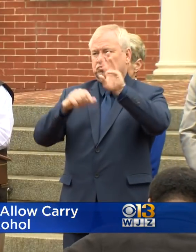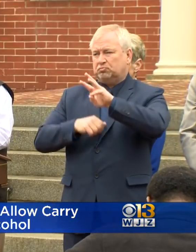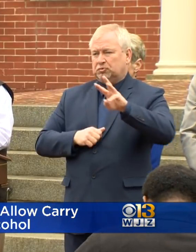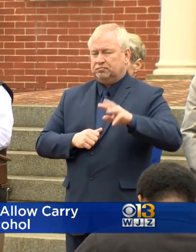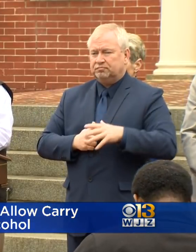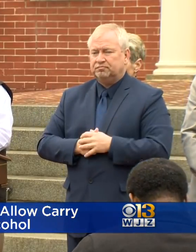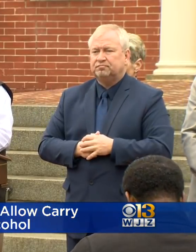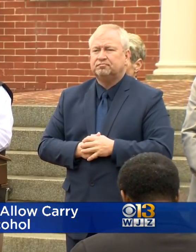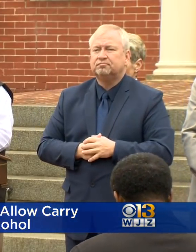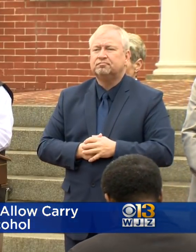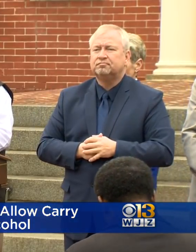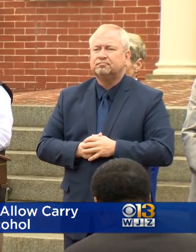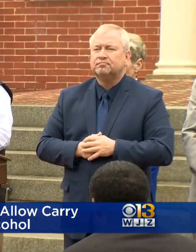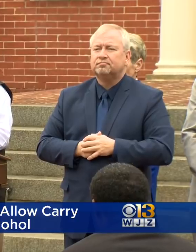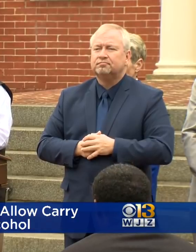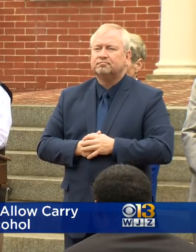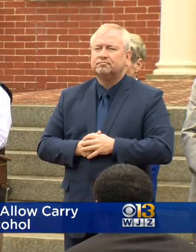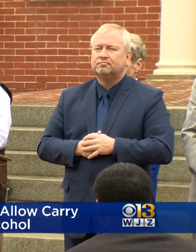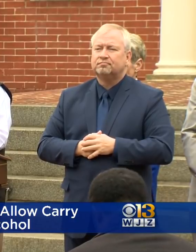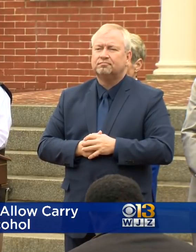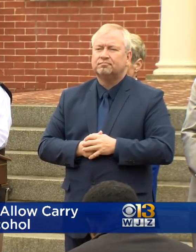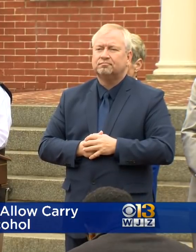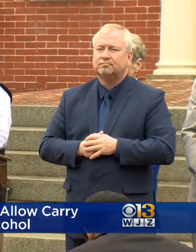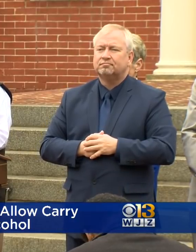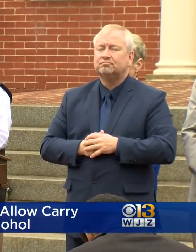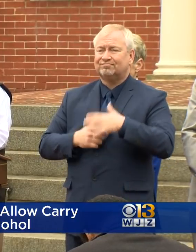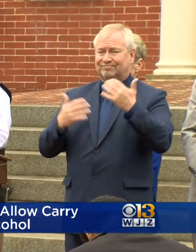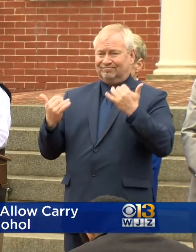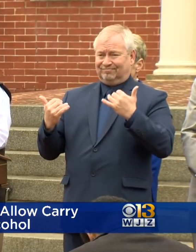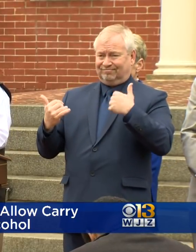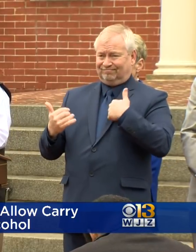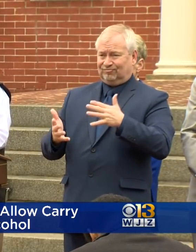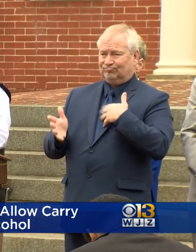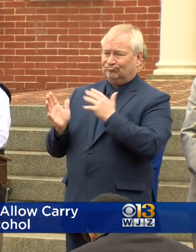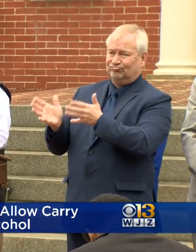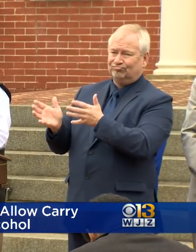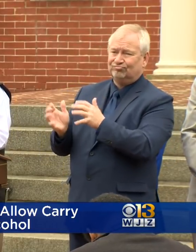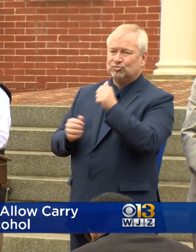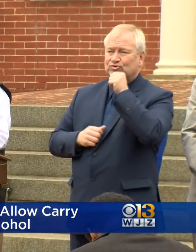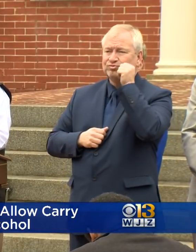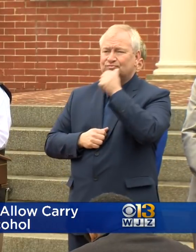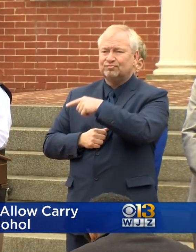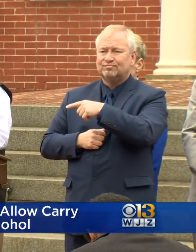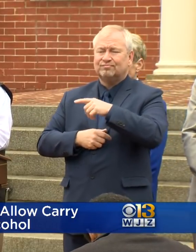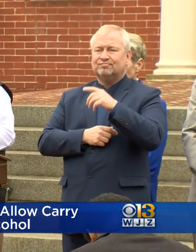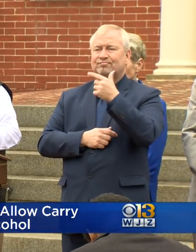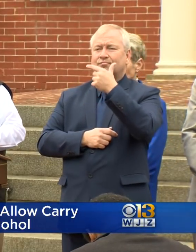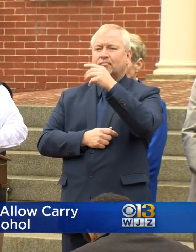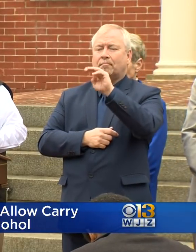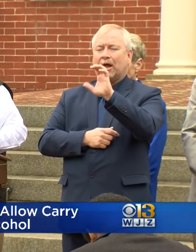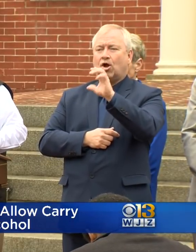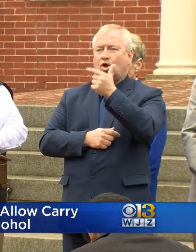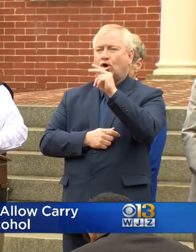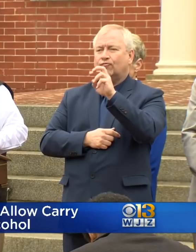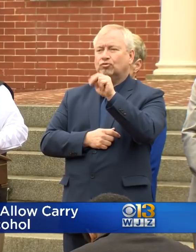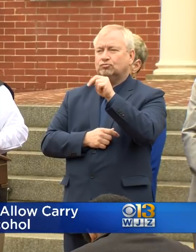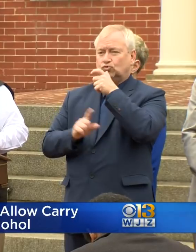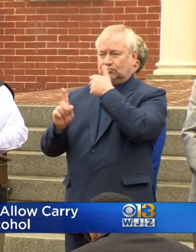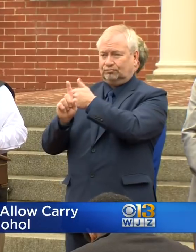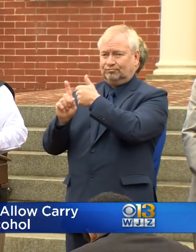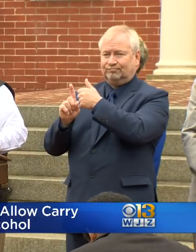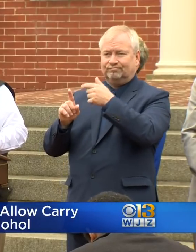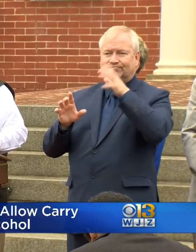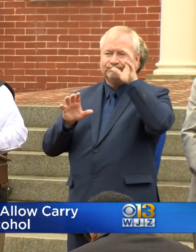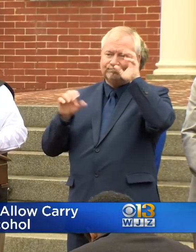spoke yesterday with Gail McGovern, who's the national president of the American Red Cross,